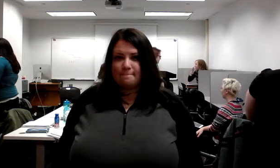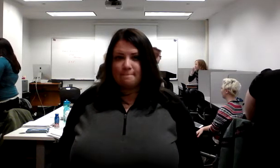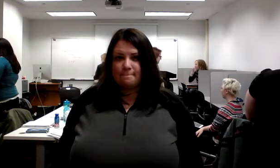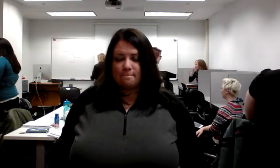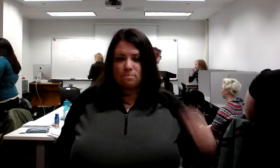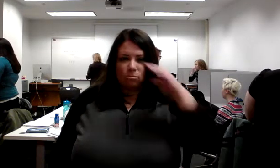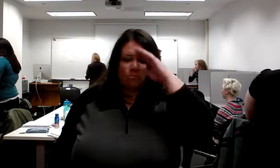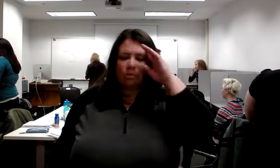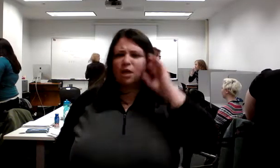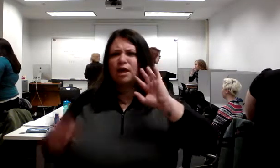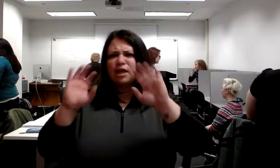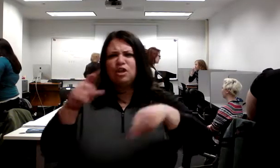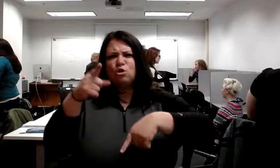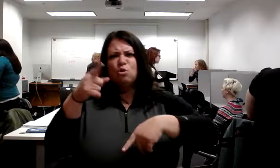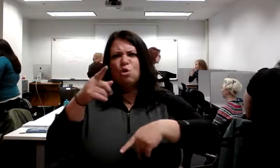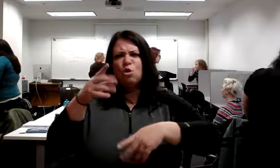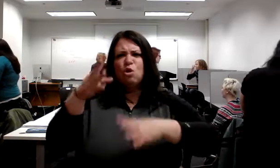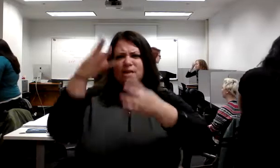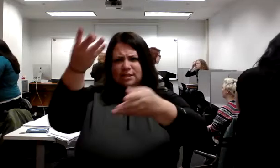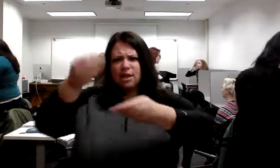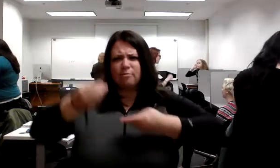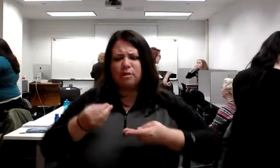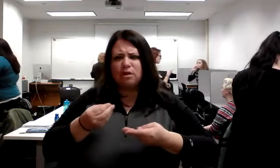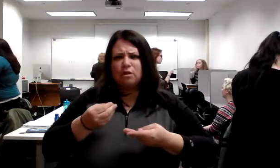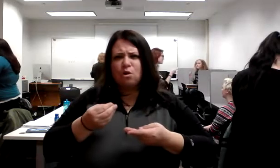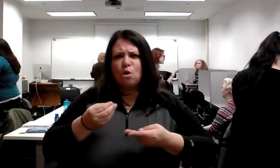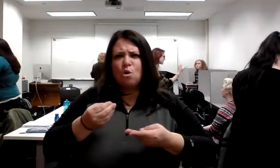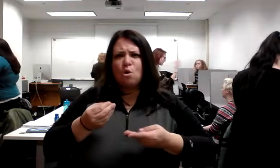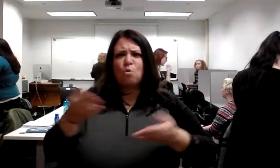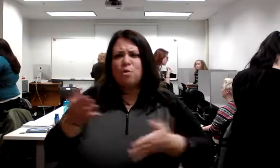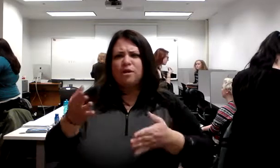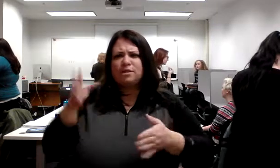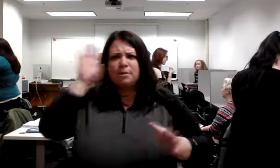Can you tell me, what is this a picture of?